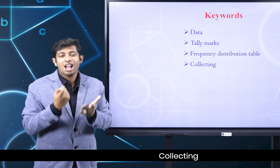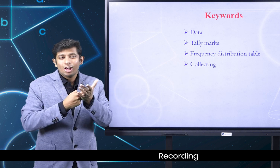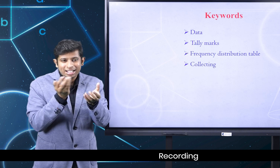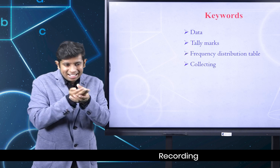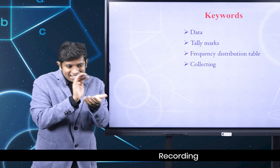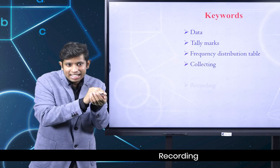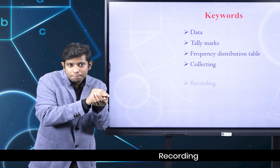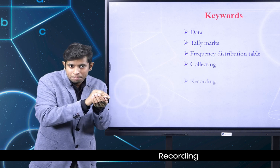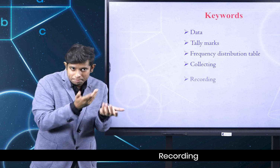recording,